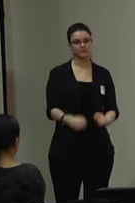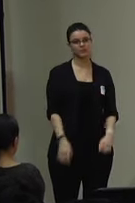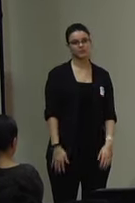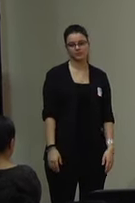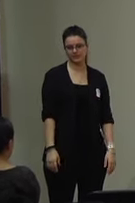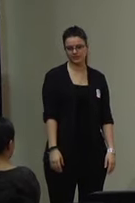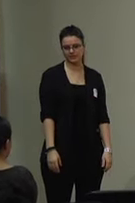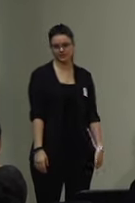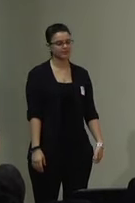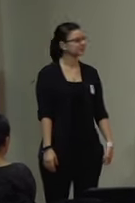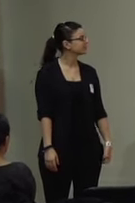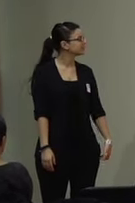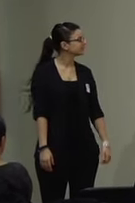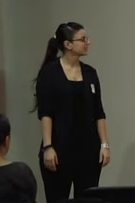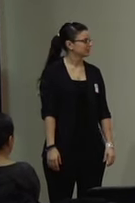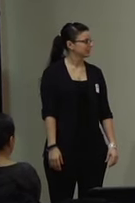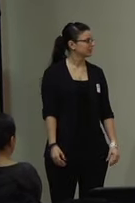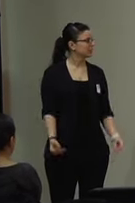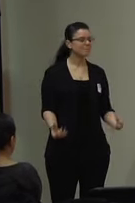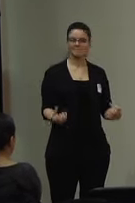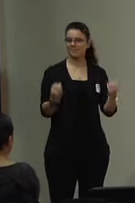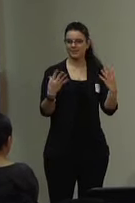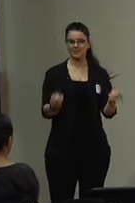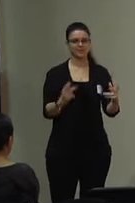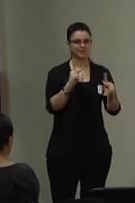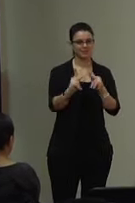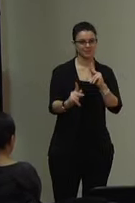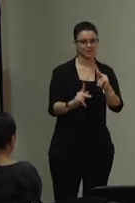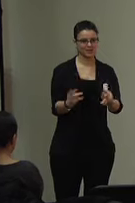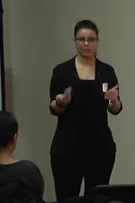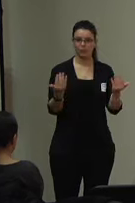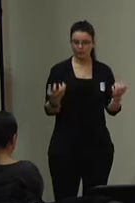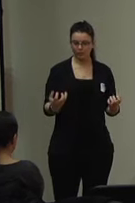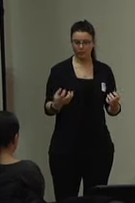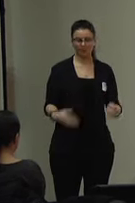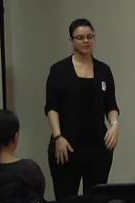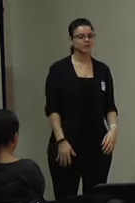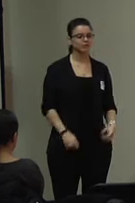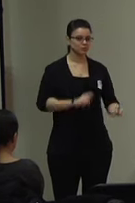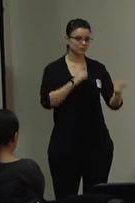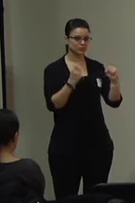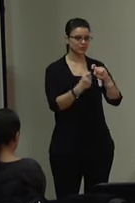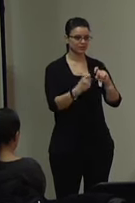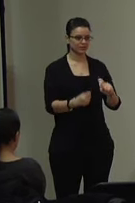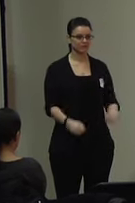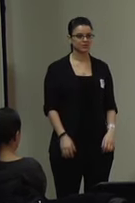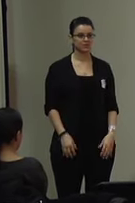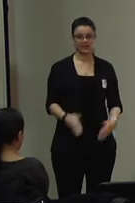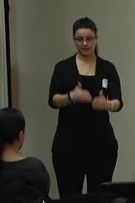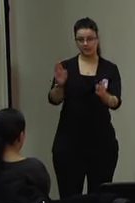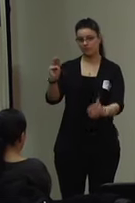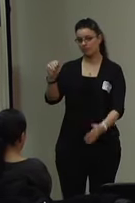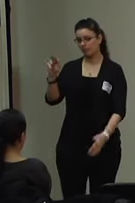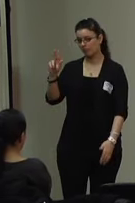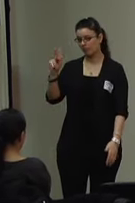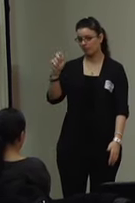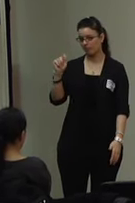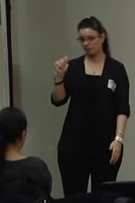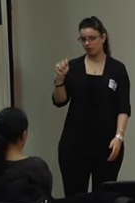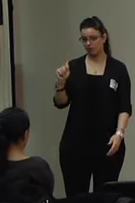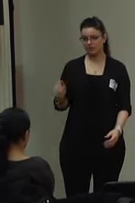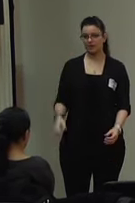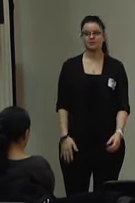there's so many products, so many people are interested in making these changes in their lives, and the market has responded. There's great products that